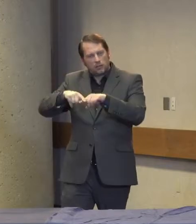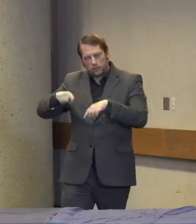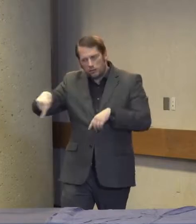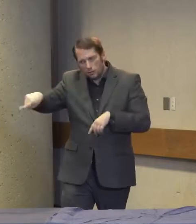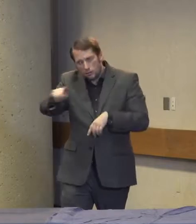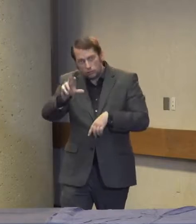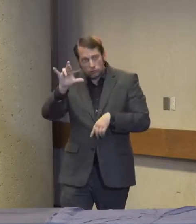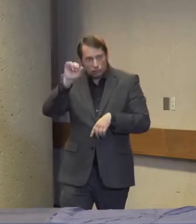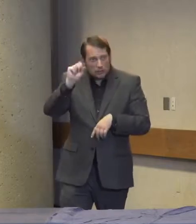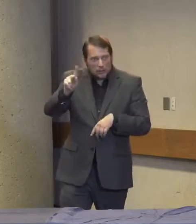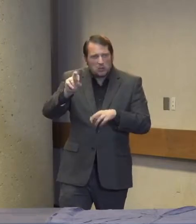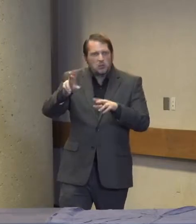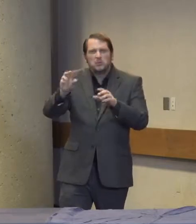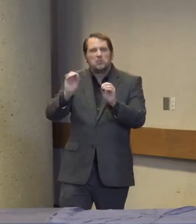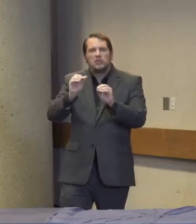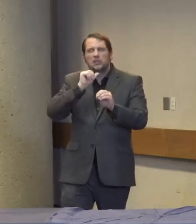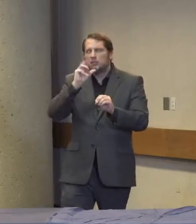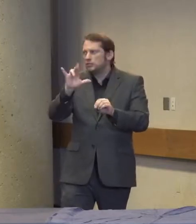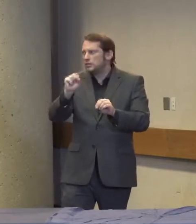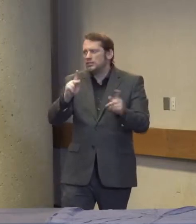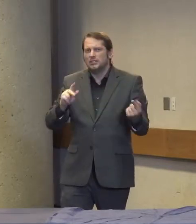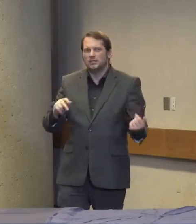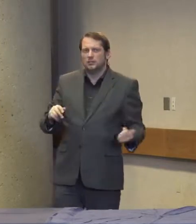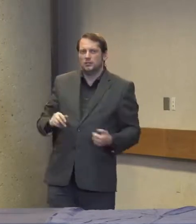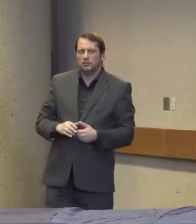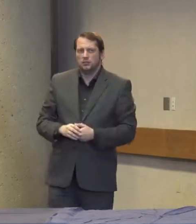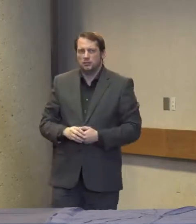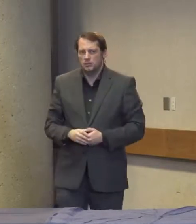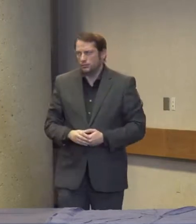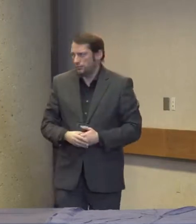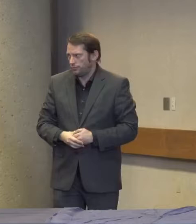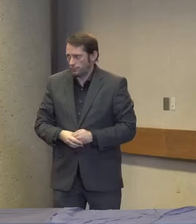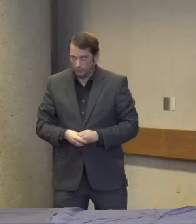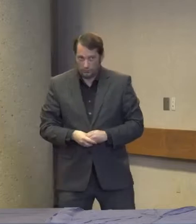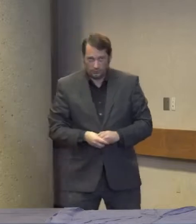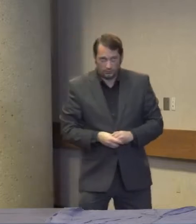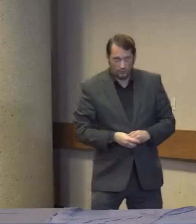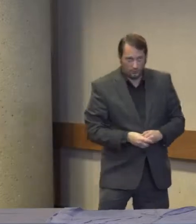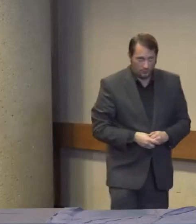individual. Thank you, Dr. Gale. So speaking of testing,